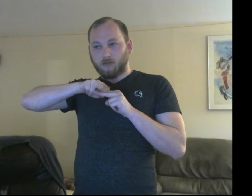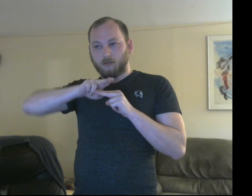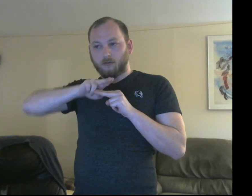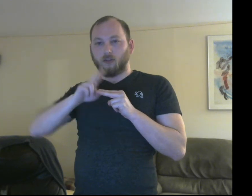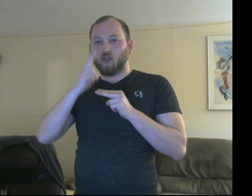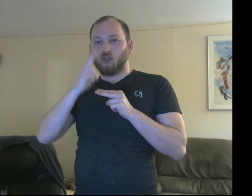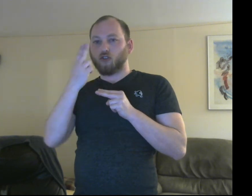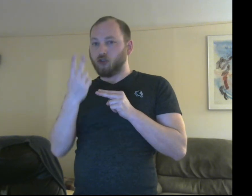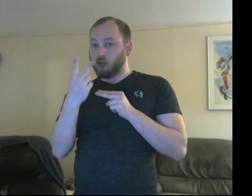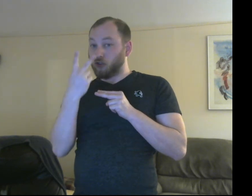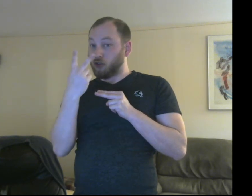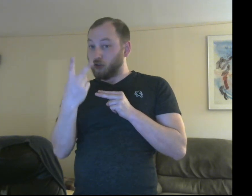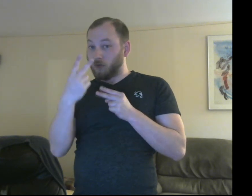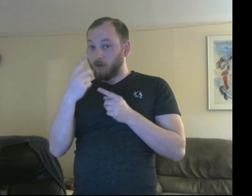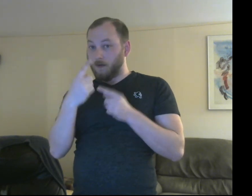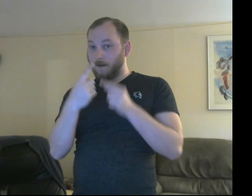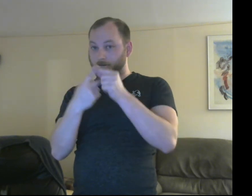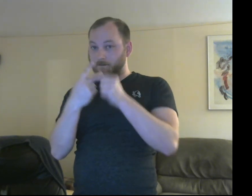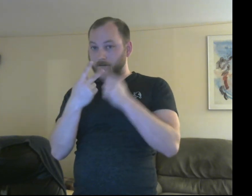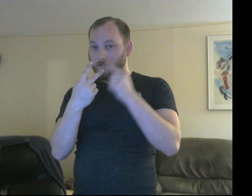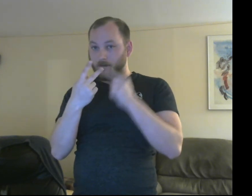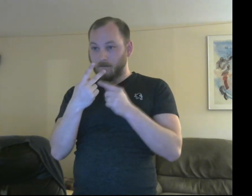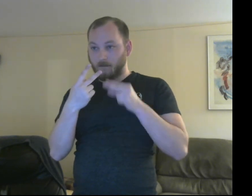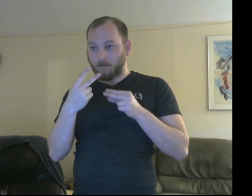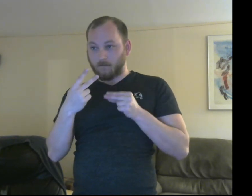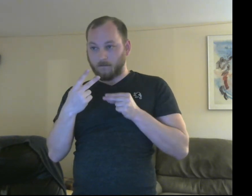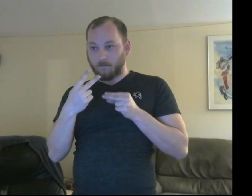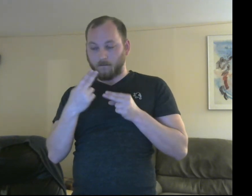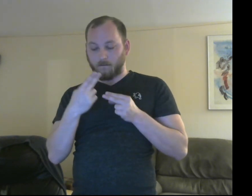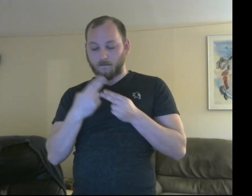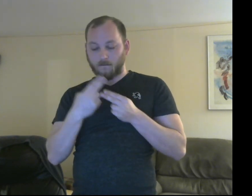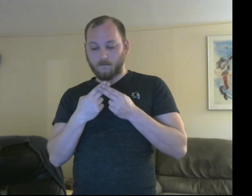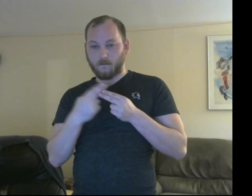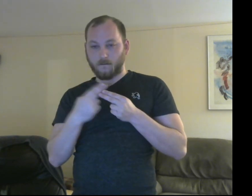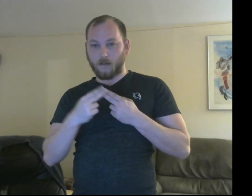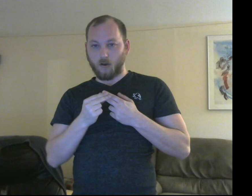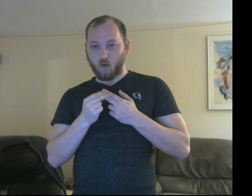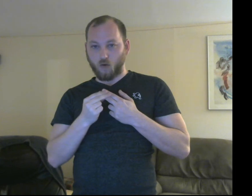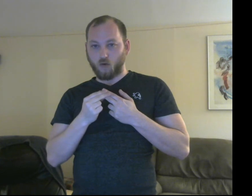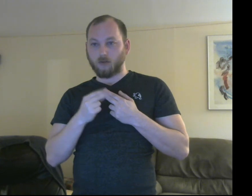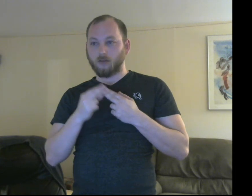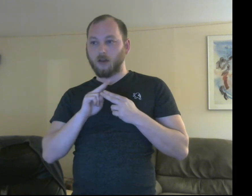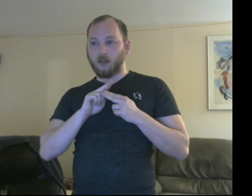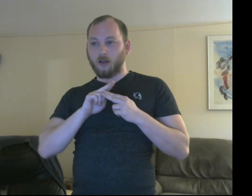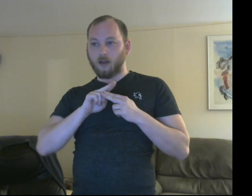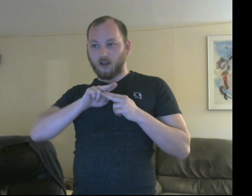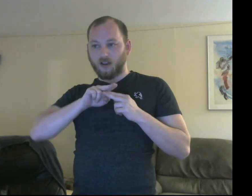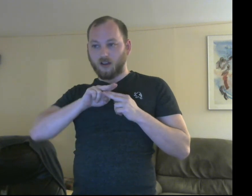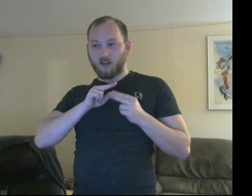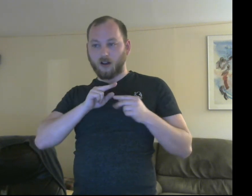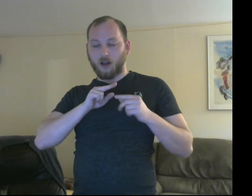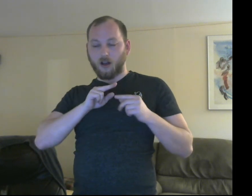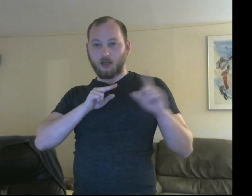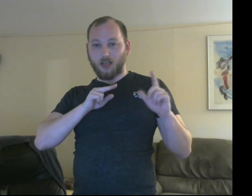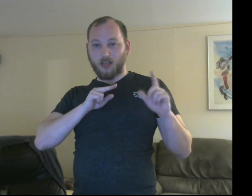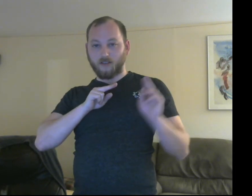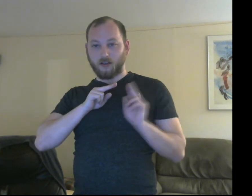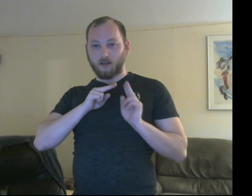fingers and your thumb holding the knot with your left hand. Alright? And then you're going to wrap it over this